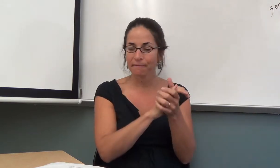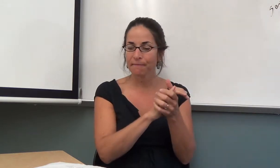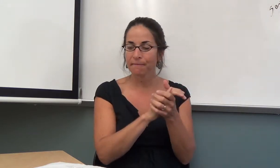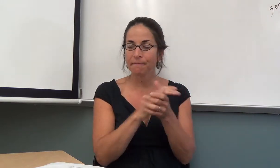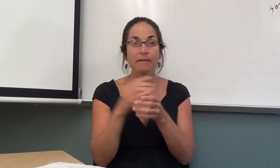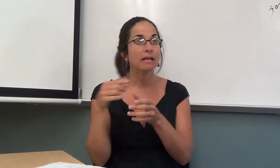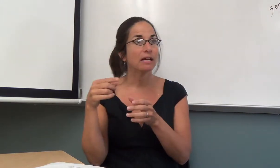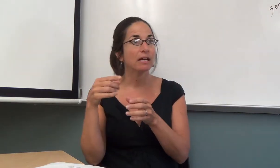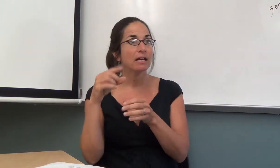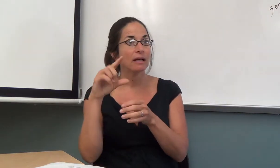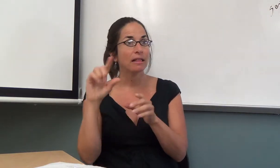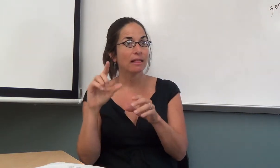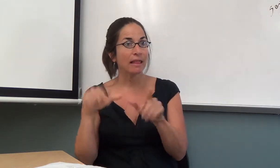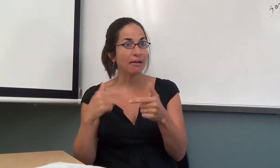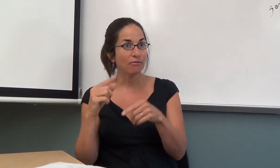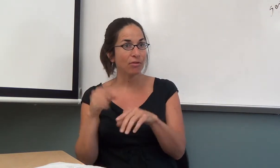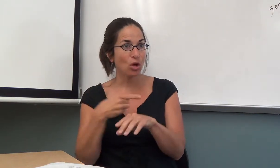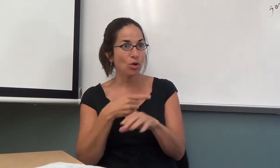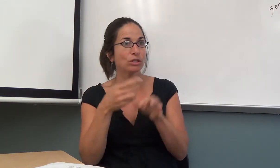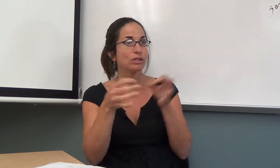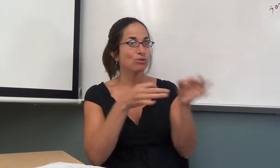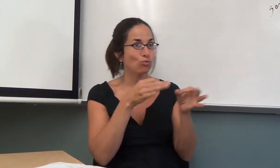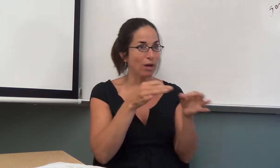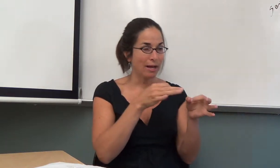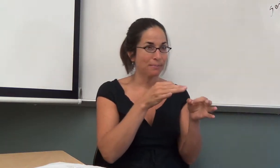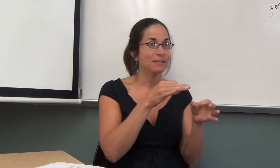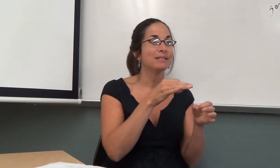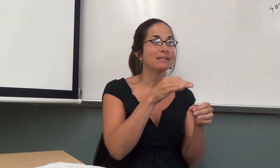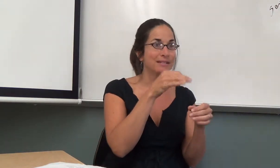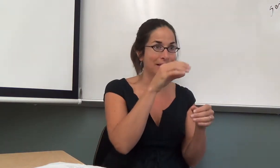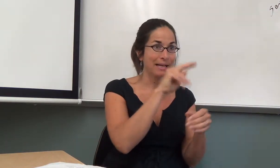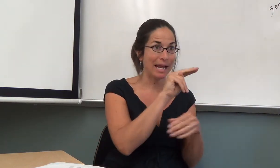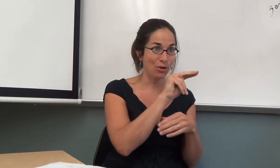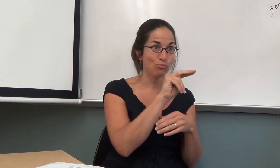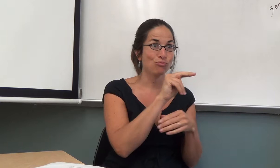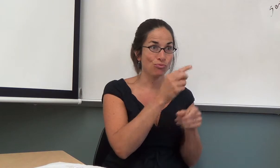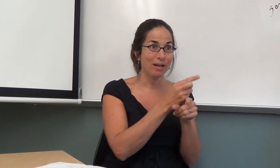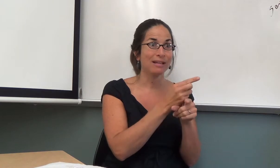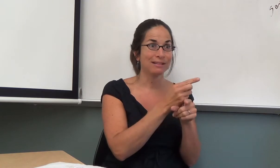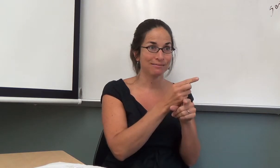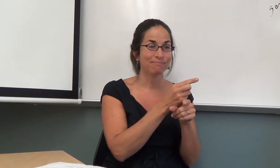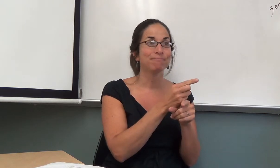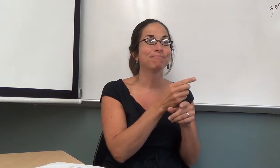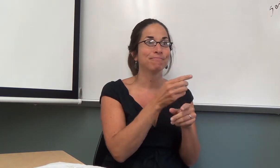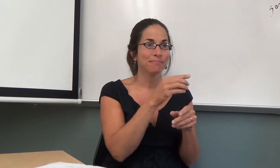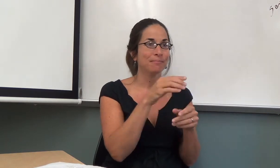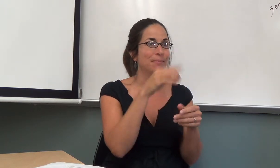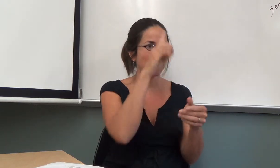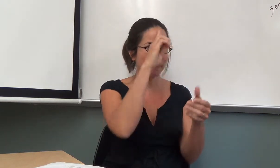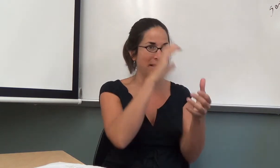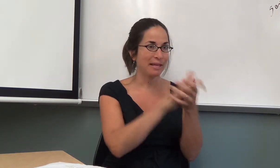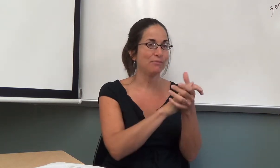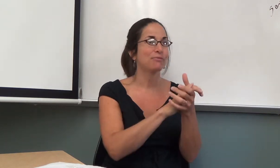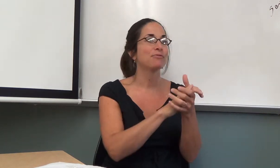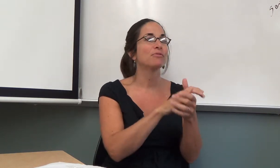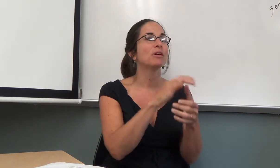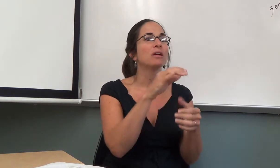a noun, which is Liza. What kind of speech? What part of speech? Oh,